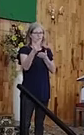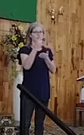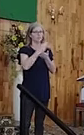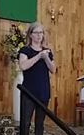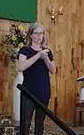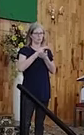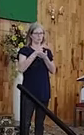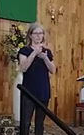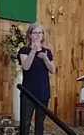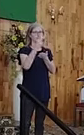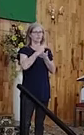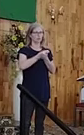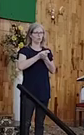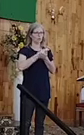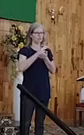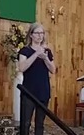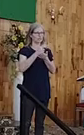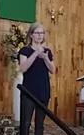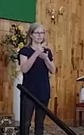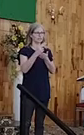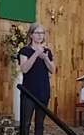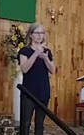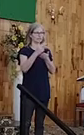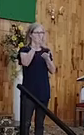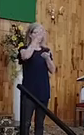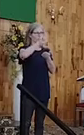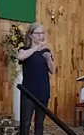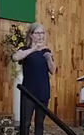Holy, holy, holy,